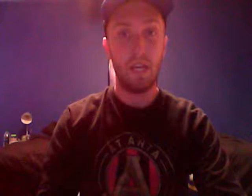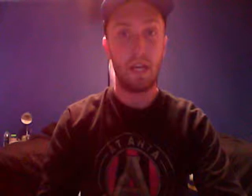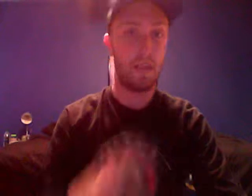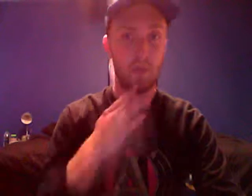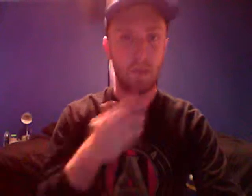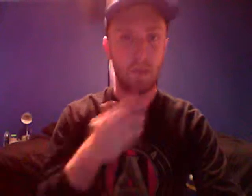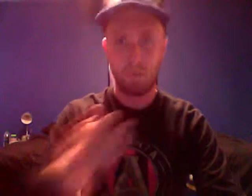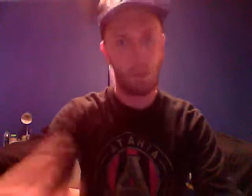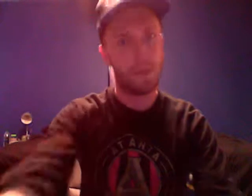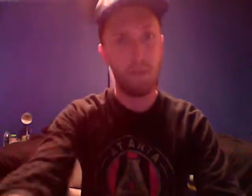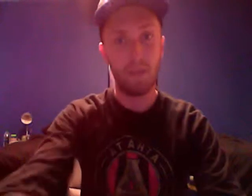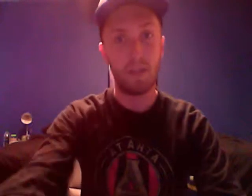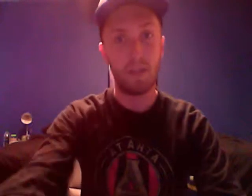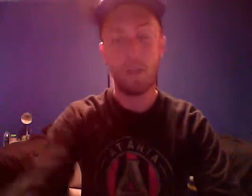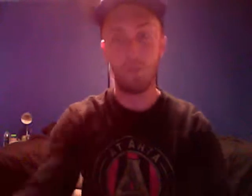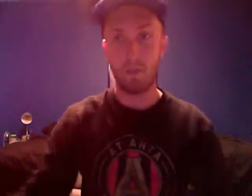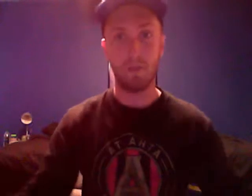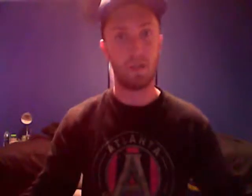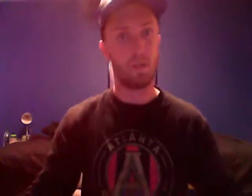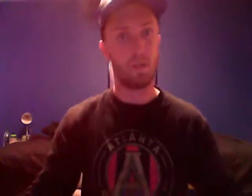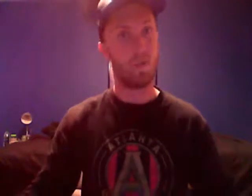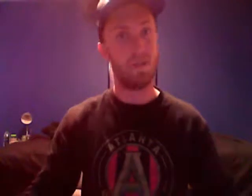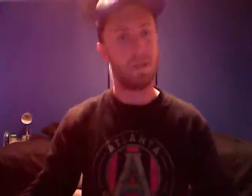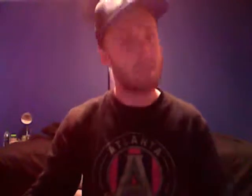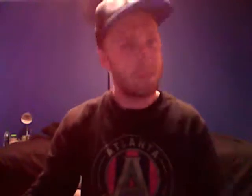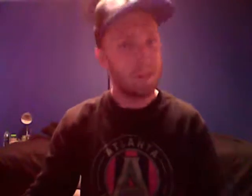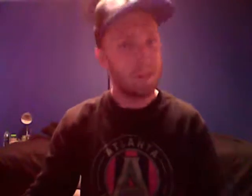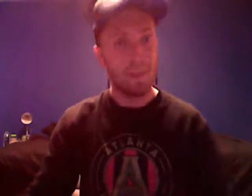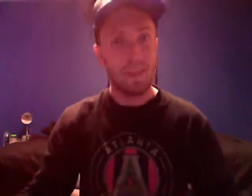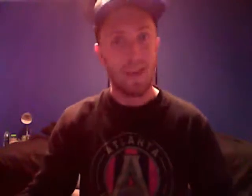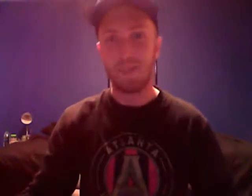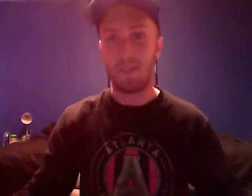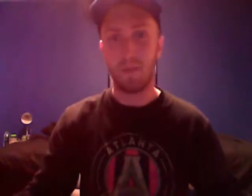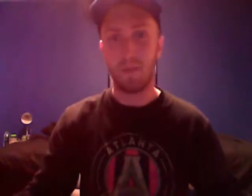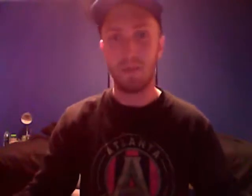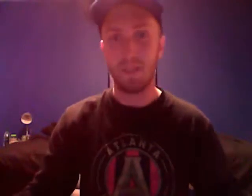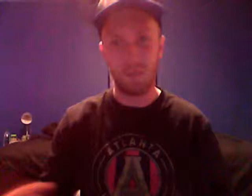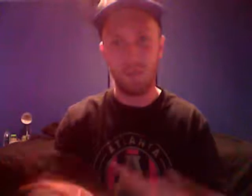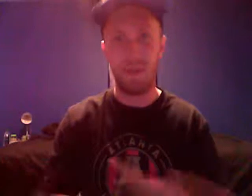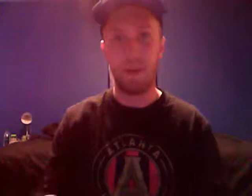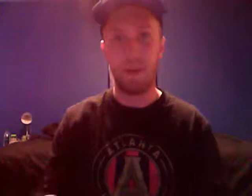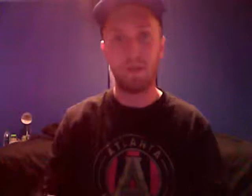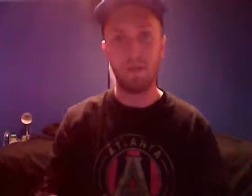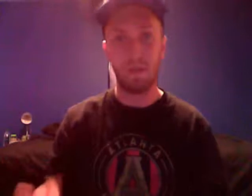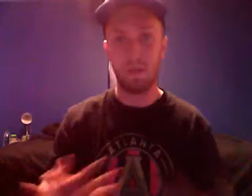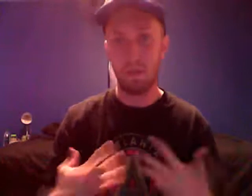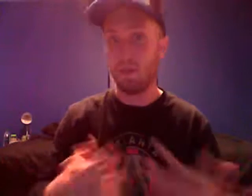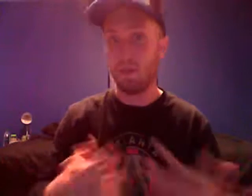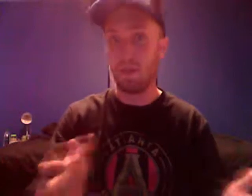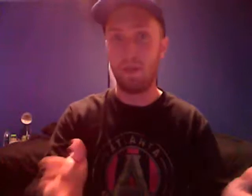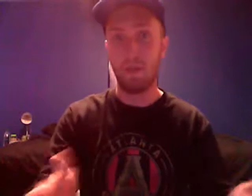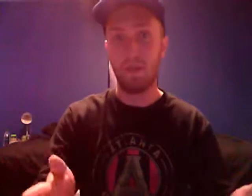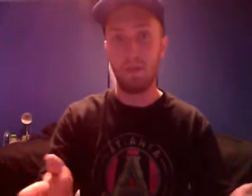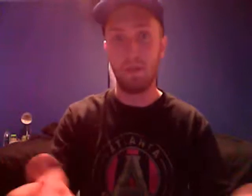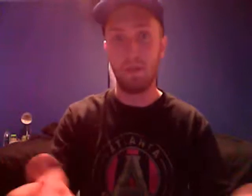And then the ref points for a penalty. Everybody's like, wait, what? Like, how is that a penalty? There's no foul, you know, definitely not a foul on them, but